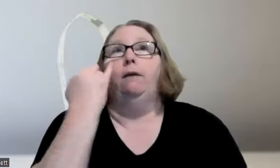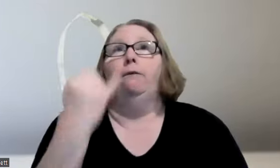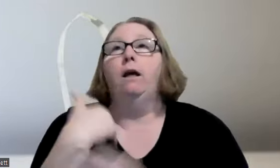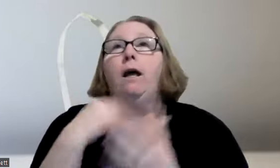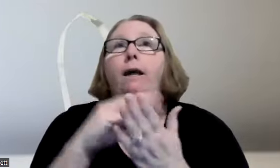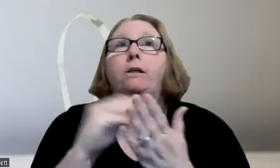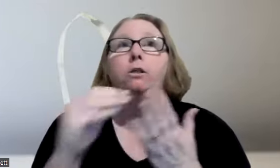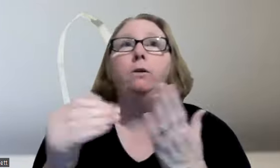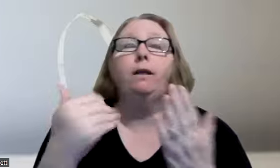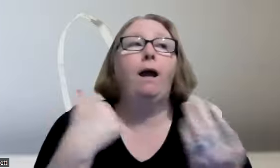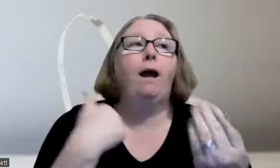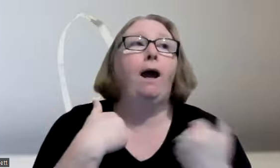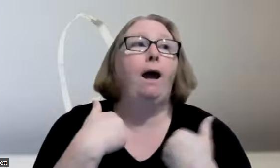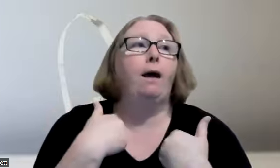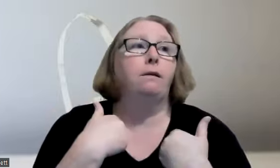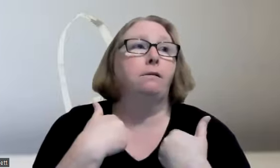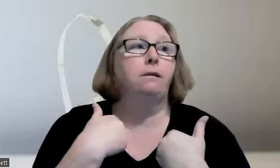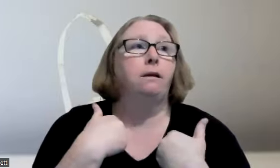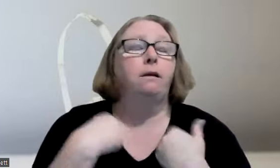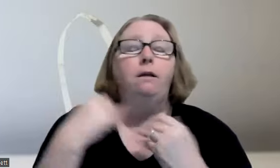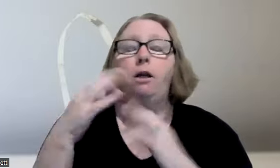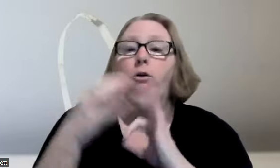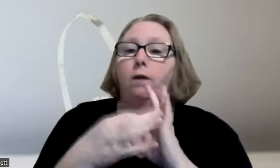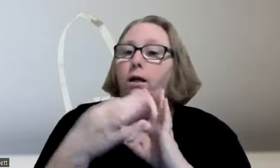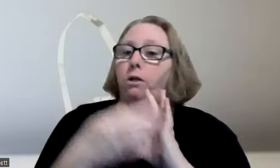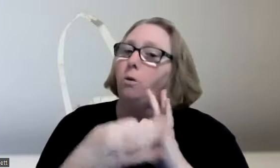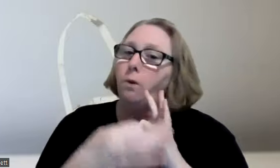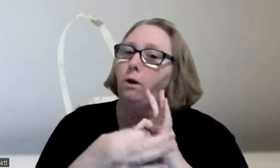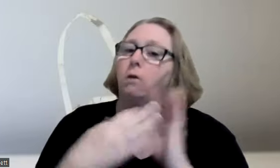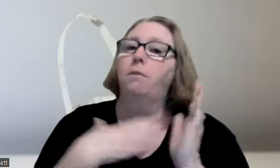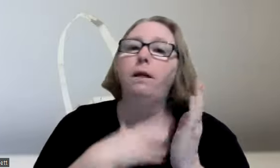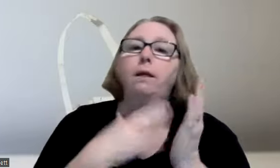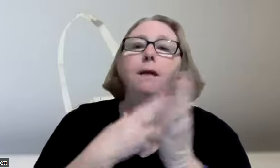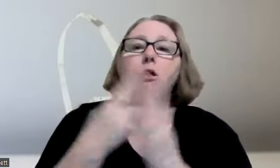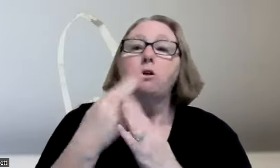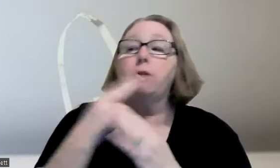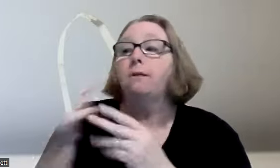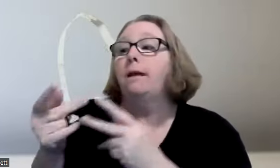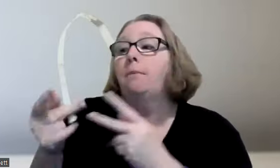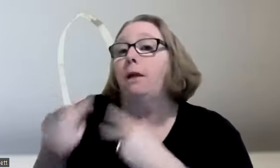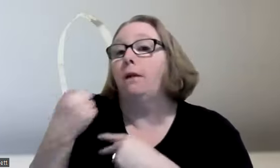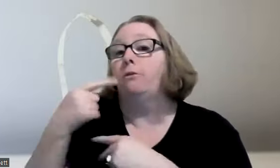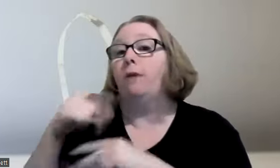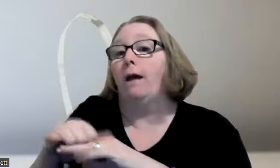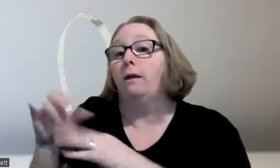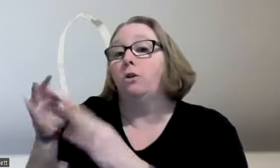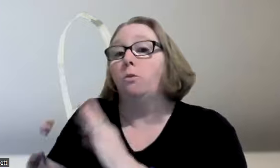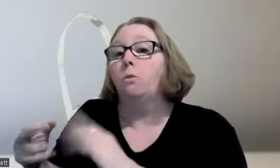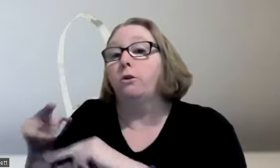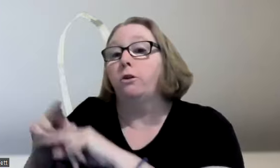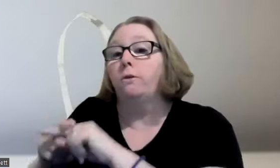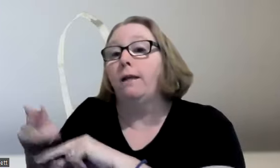If a student has, an interpreter, please make sure there is a place for that interpreter to